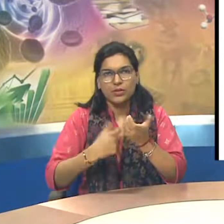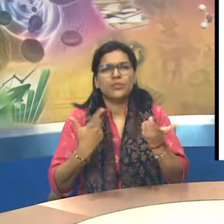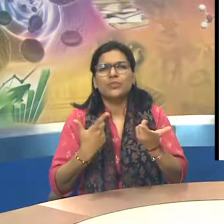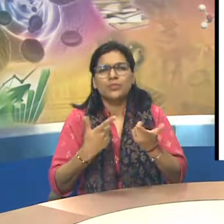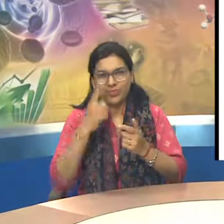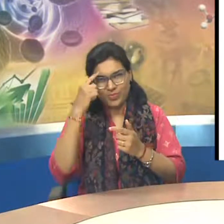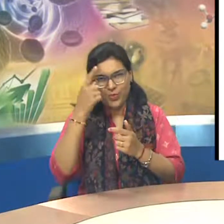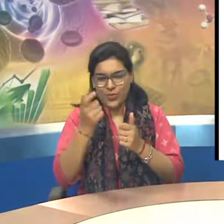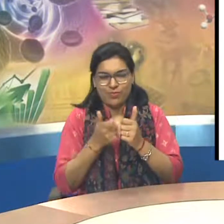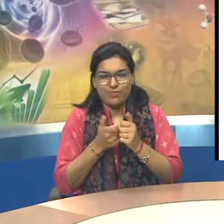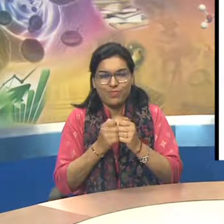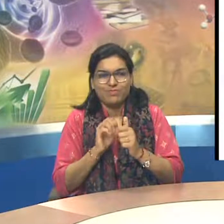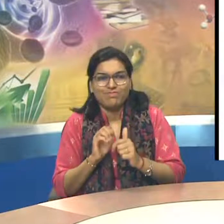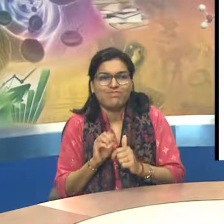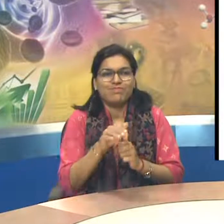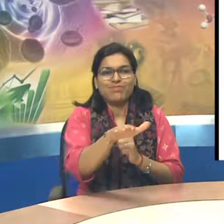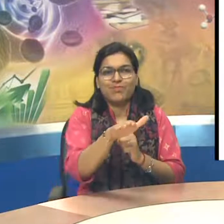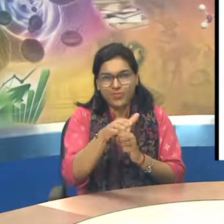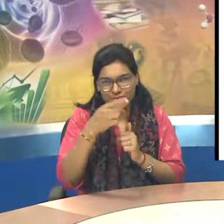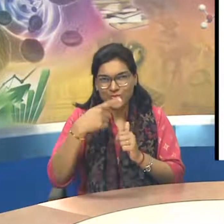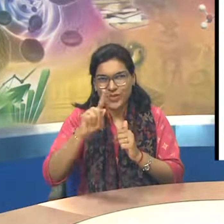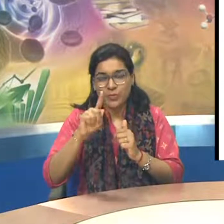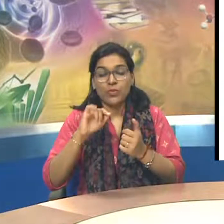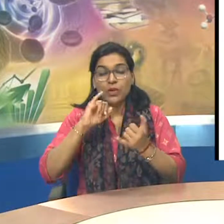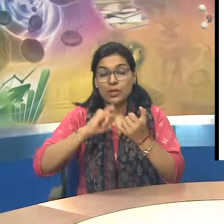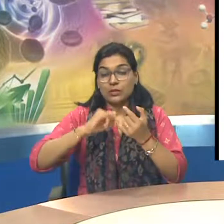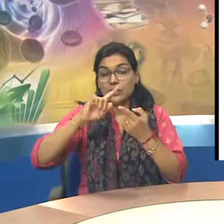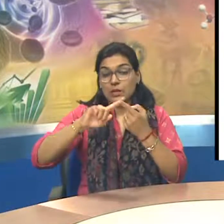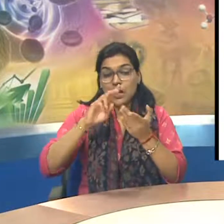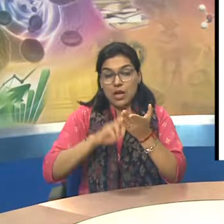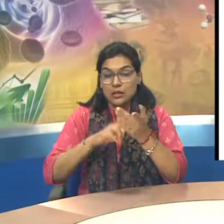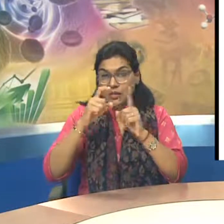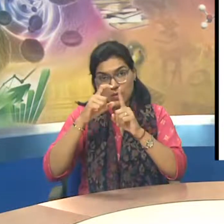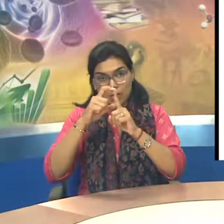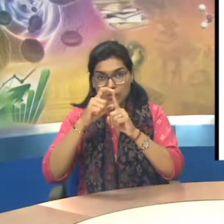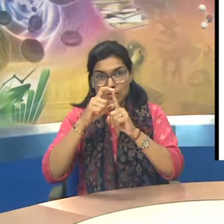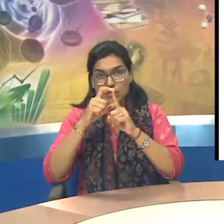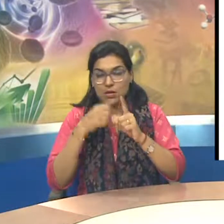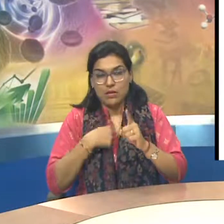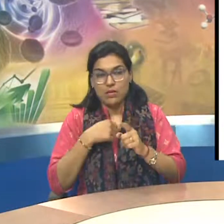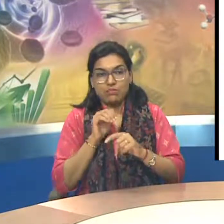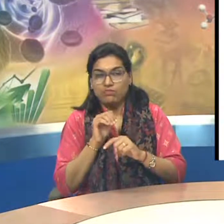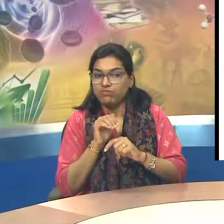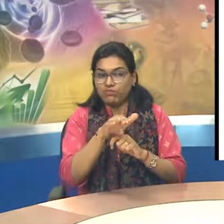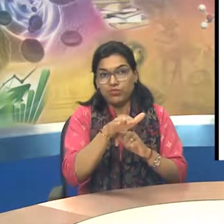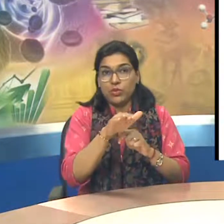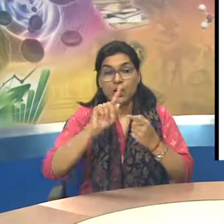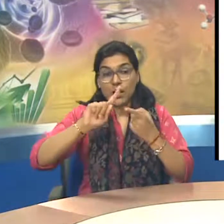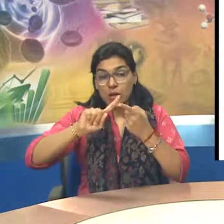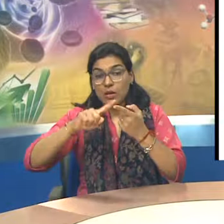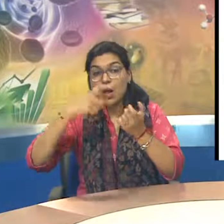parties in the process are sender,